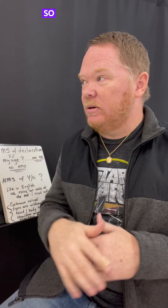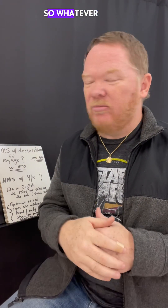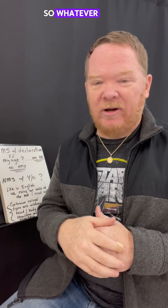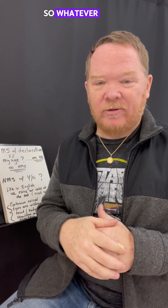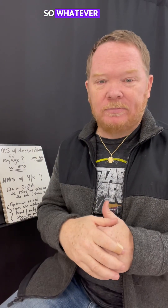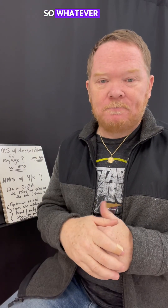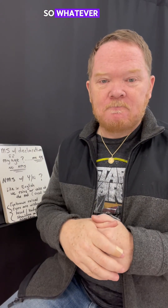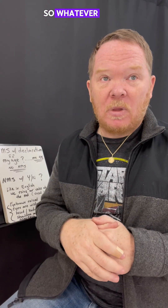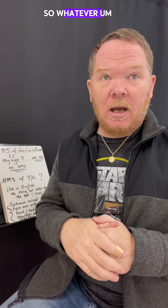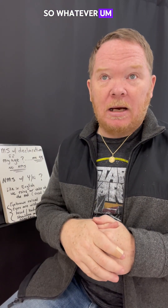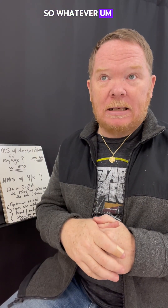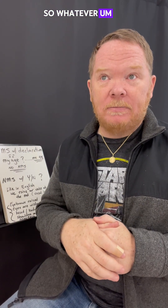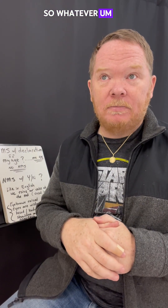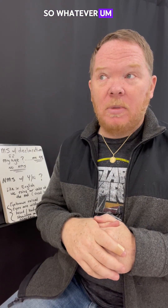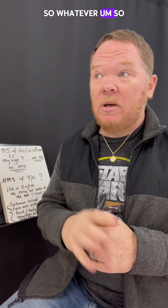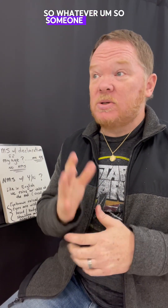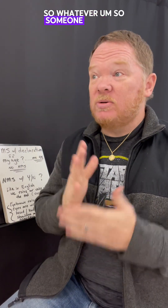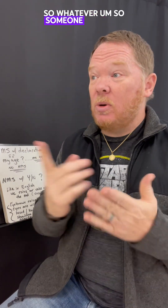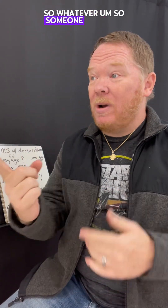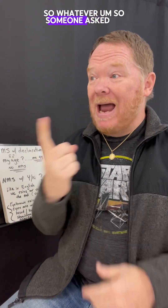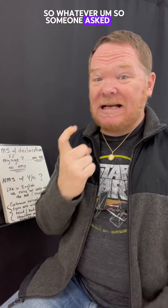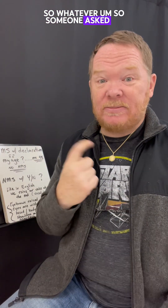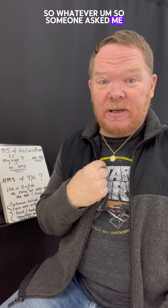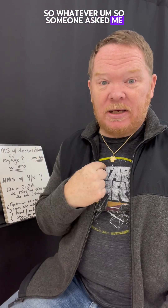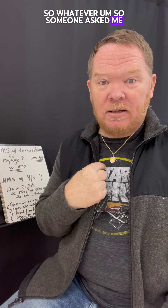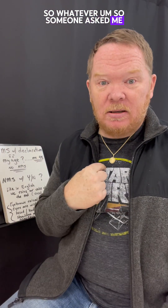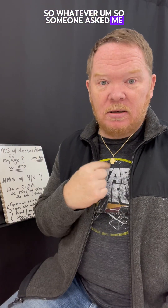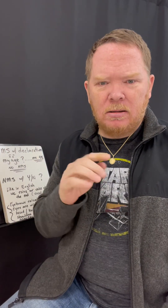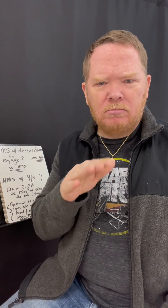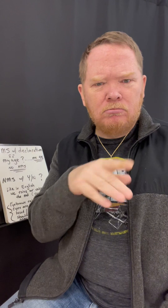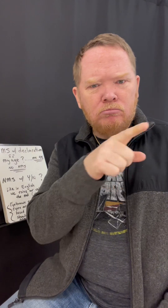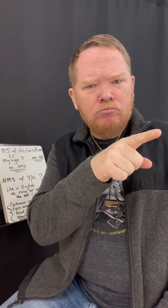whatever. So someone asks me,